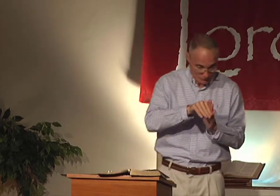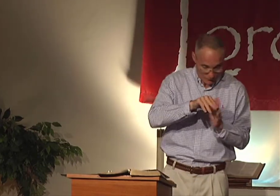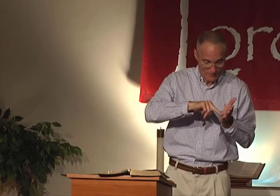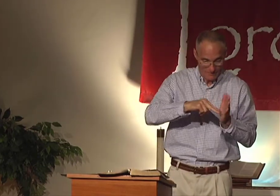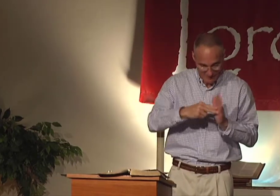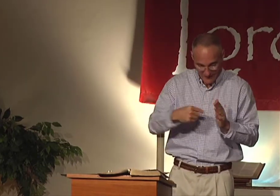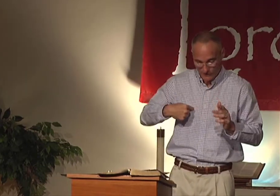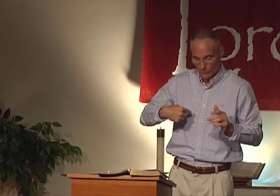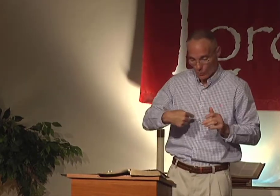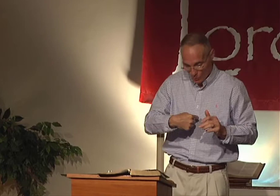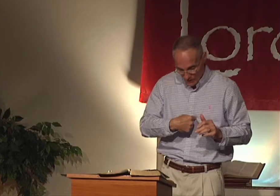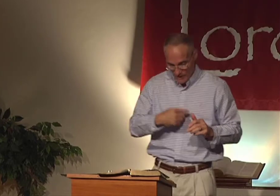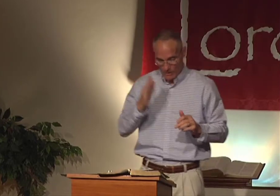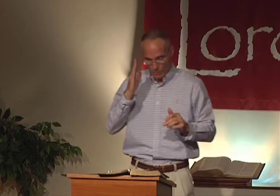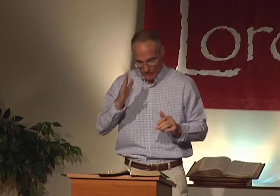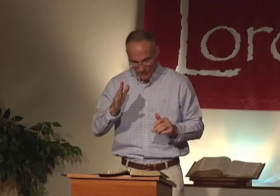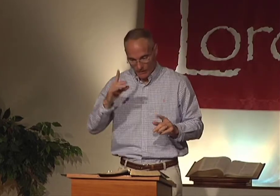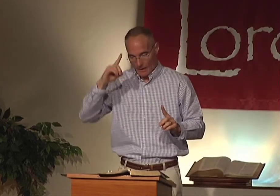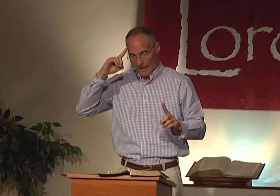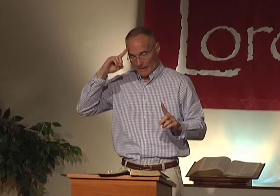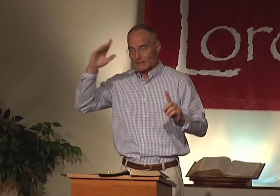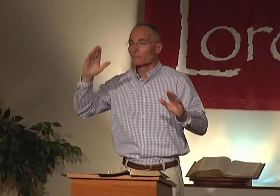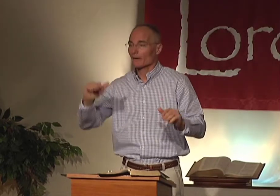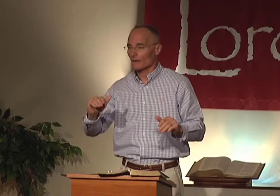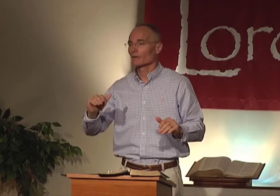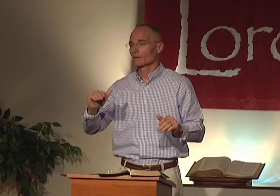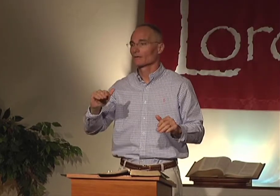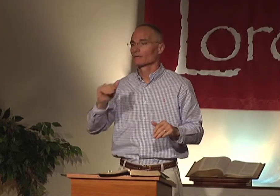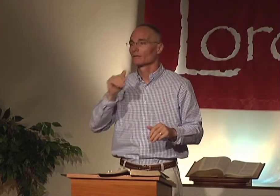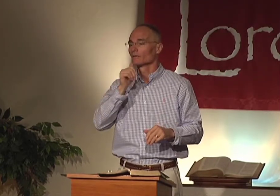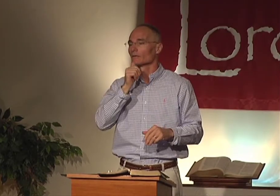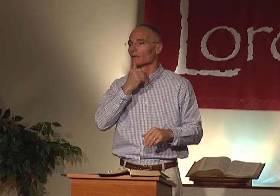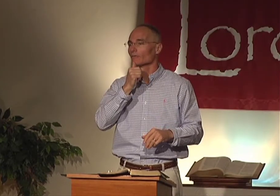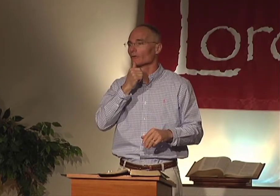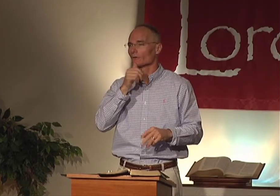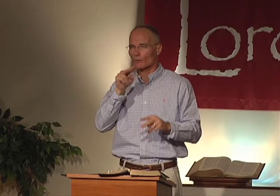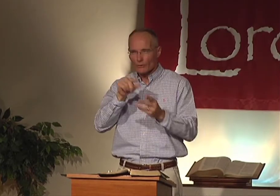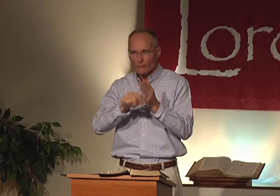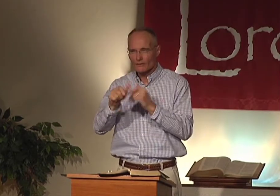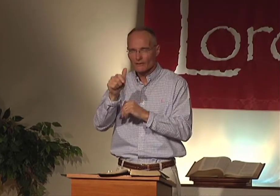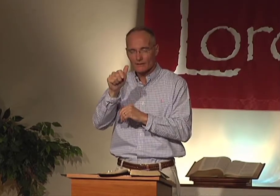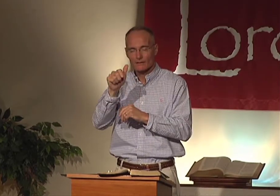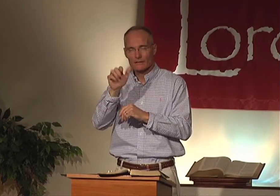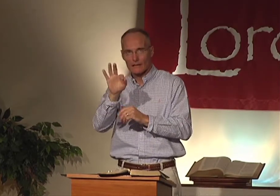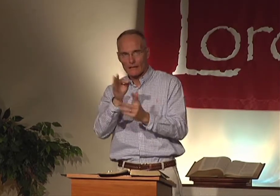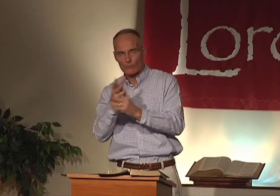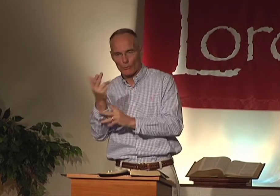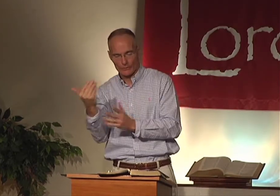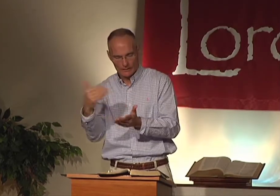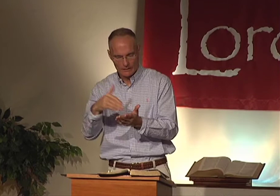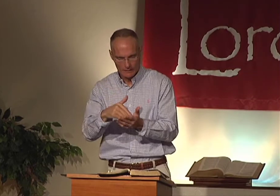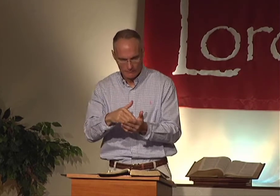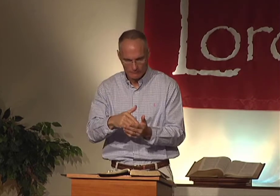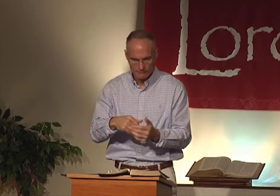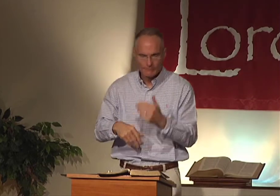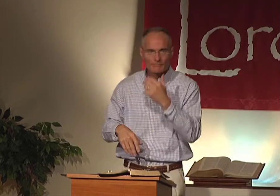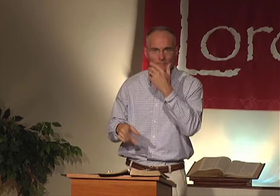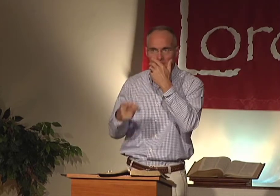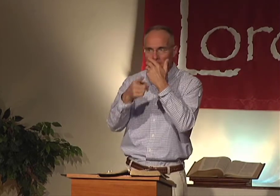part of our spiritual maturity, meaning that we can expect suffering. If you look at verse 9 through 13 again,